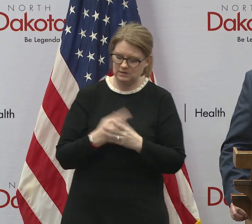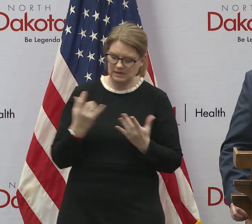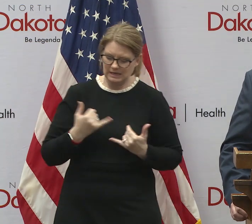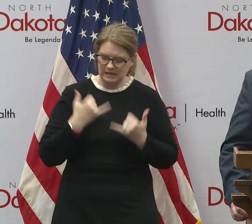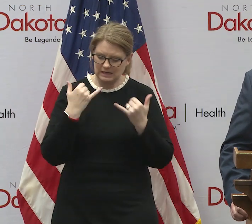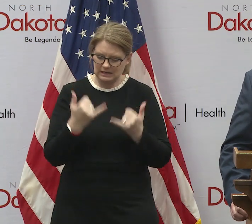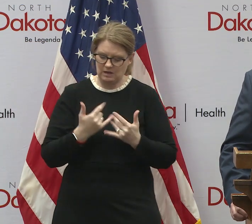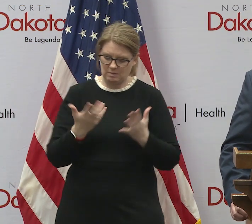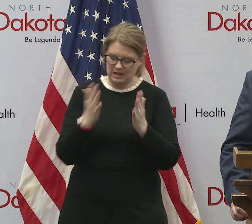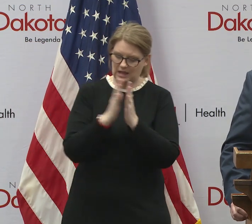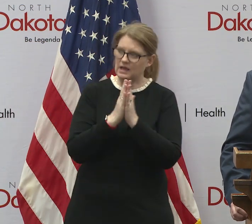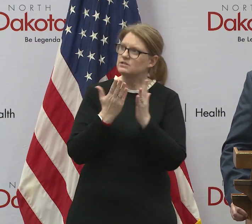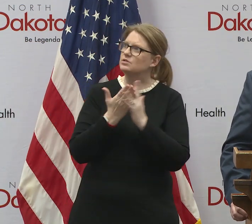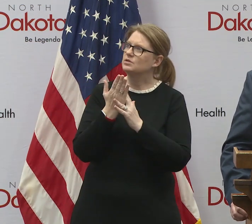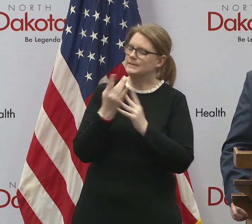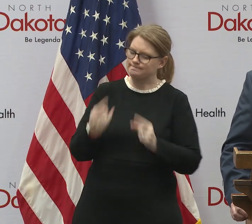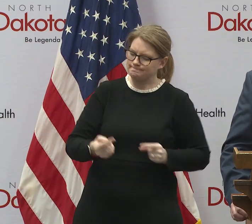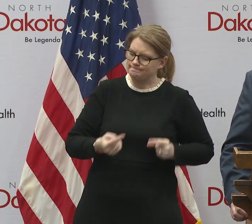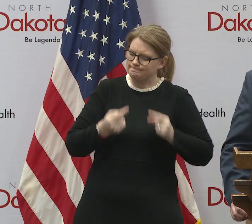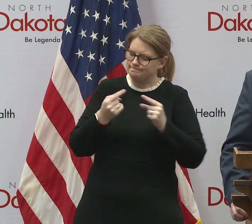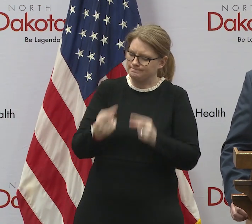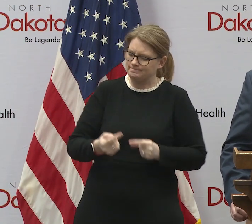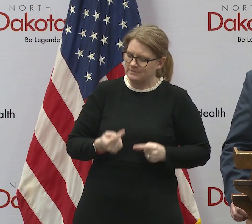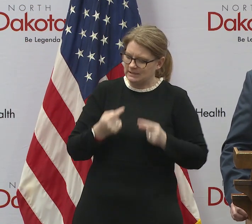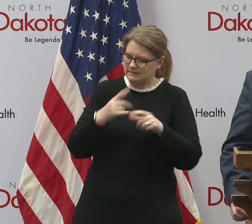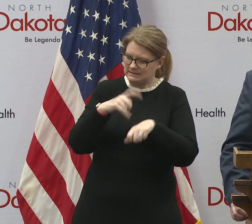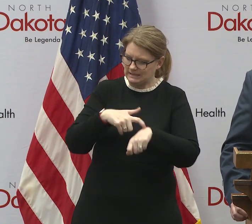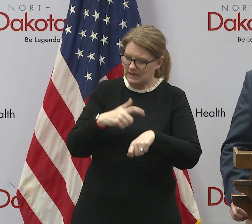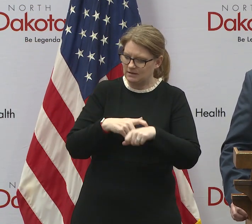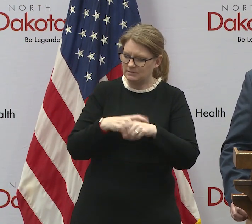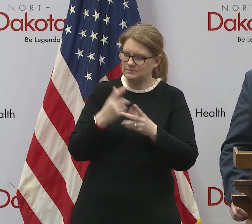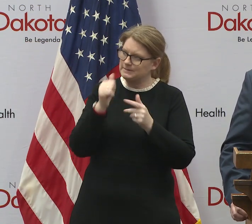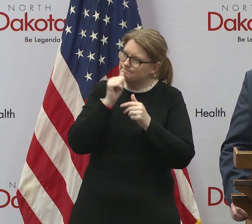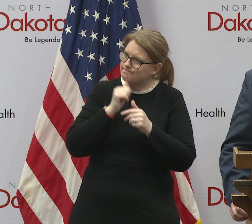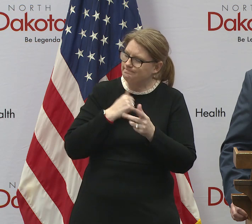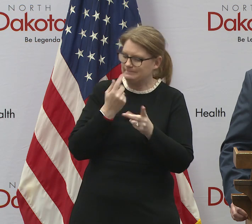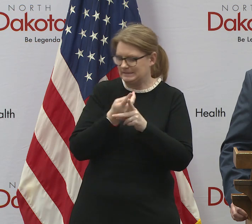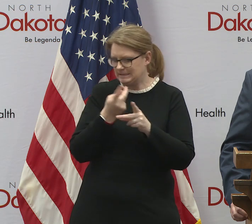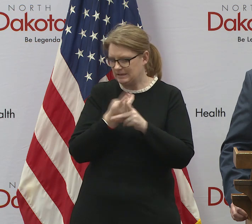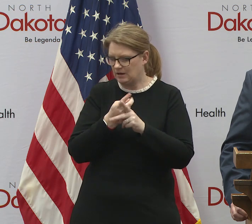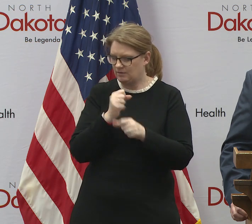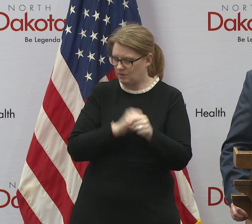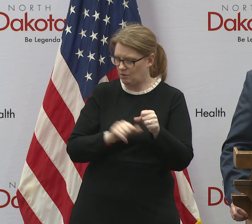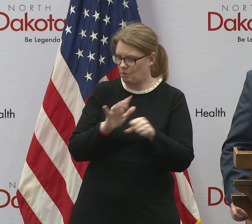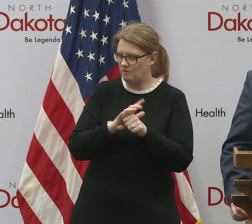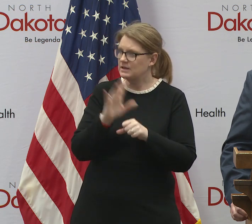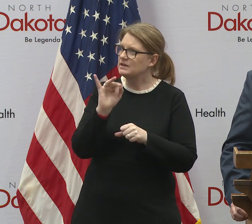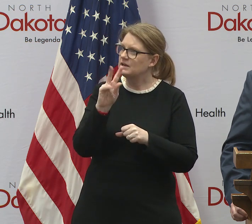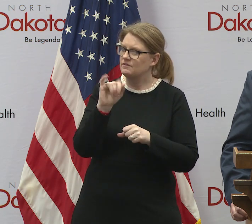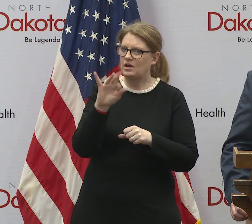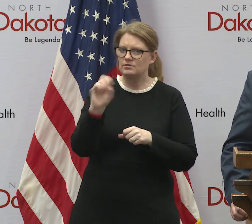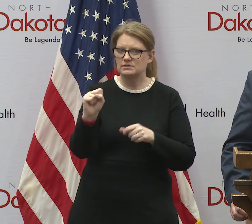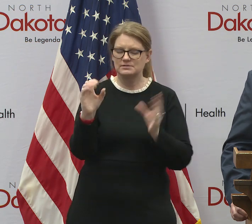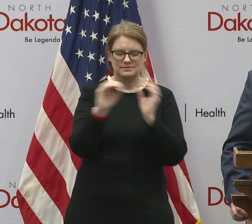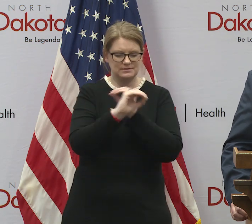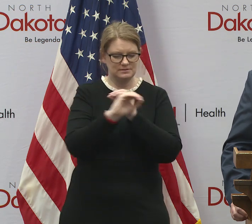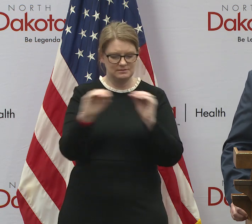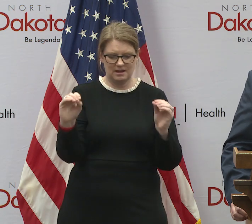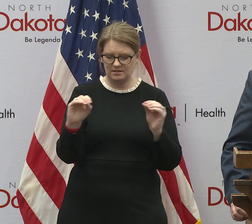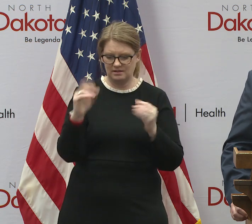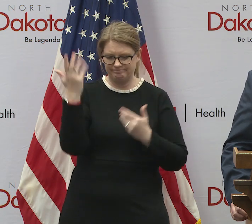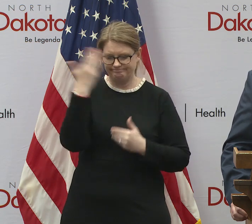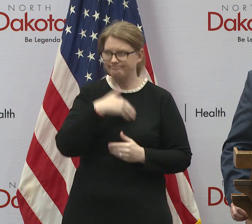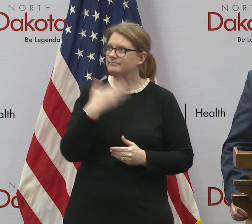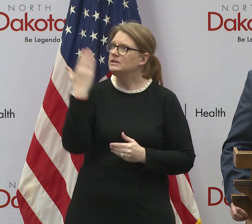testing time as we walk the tightrope of dealing with the COVID-19 virus. Nothing escapes your sight.